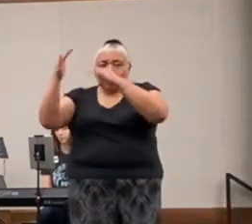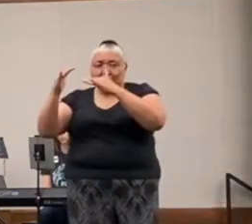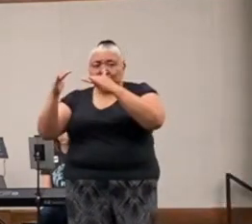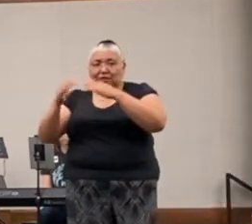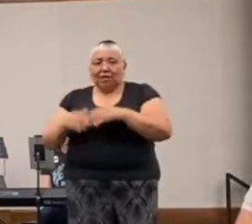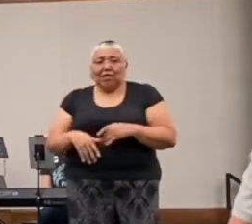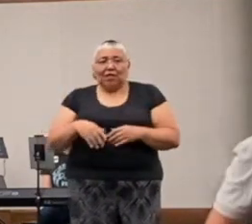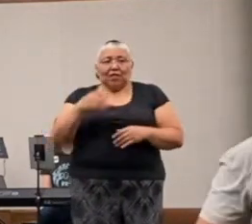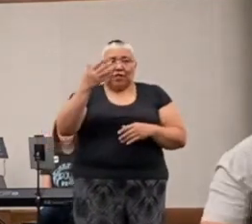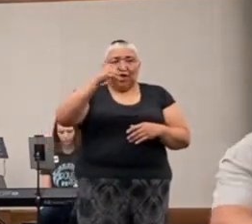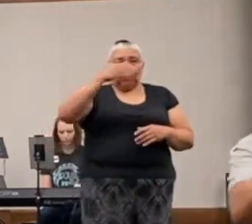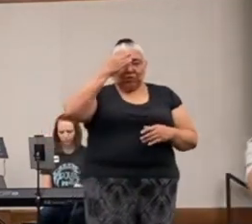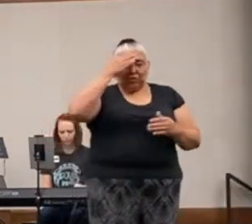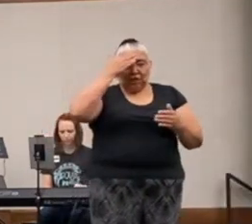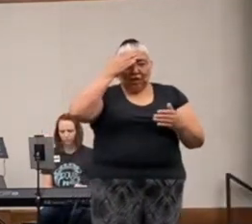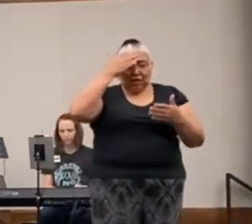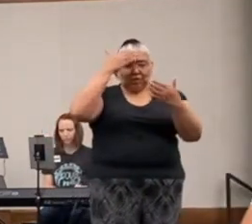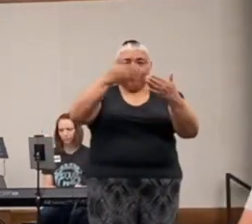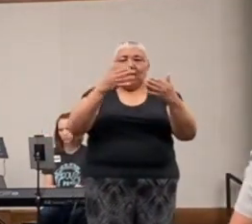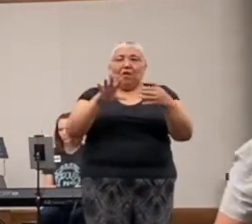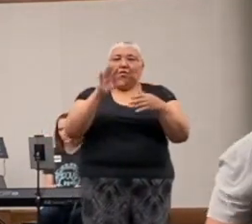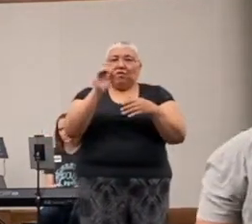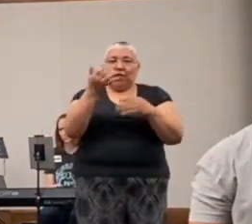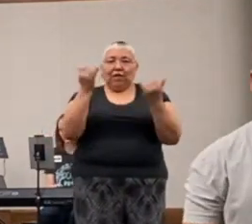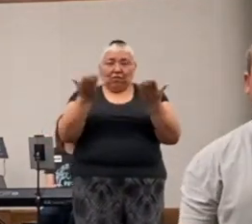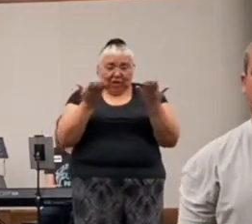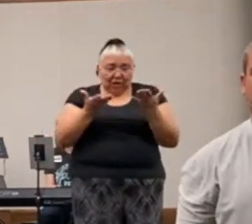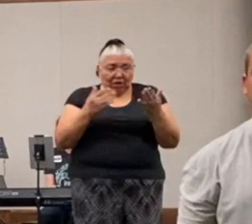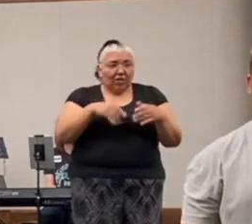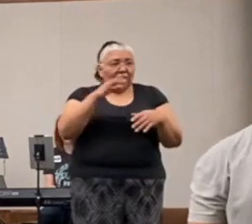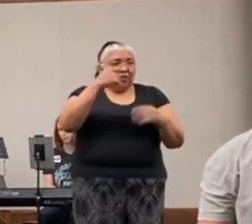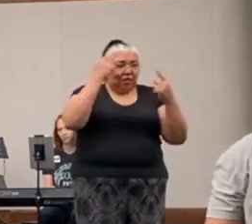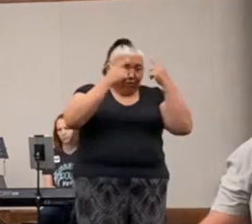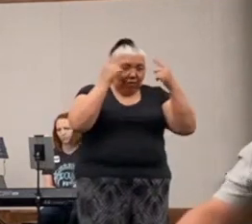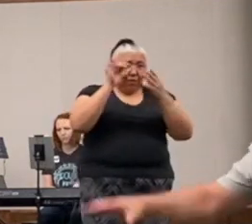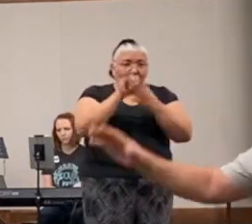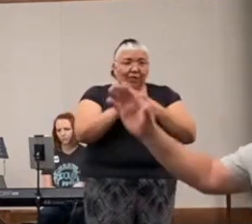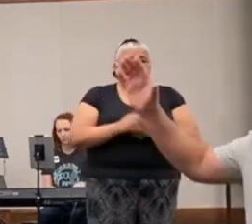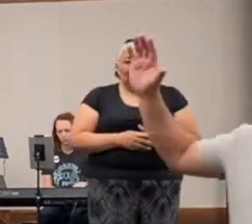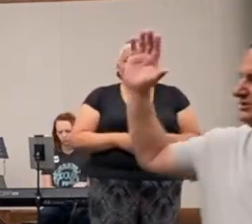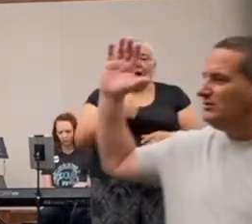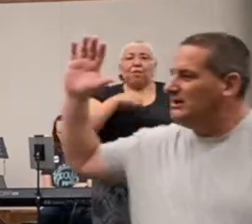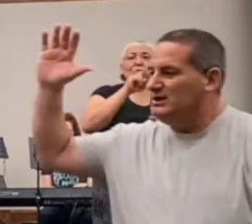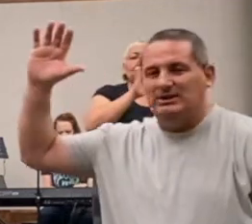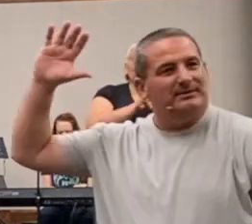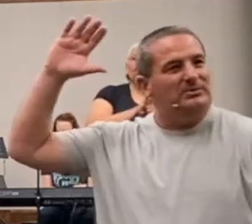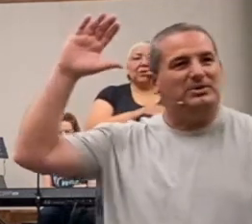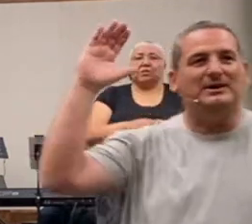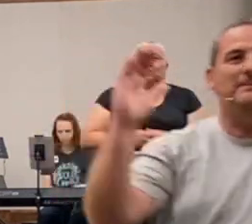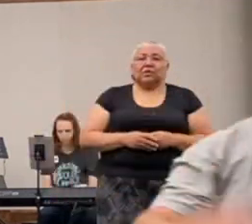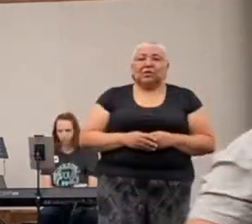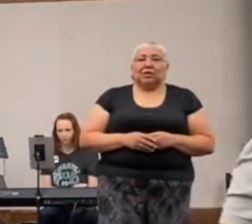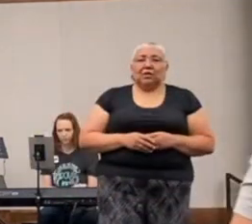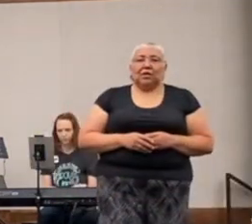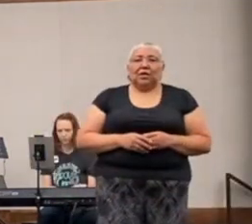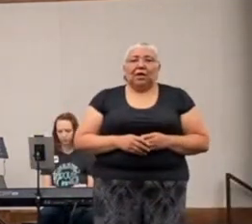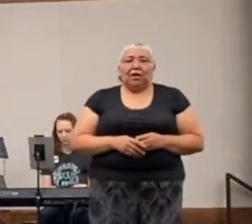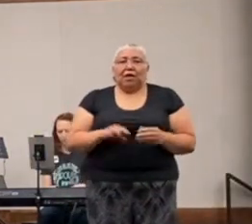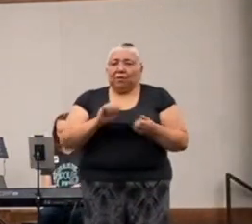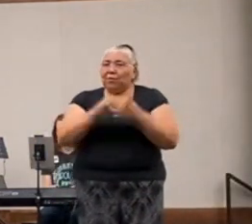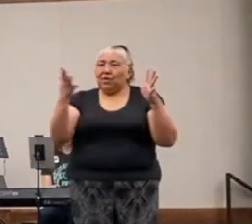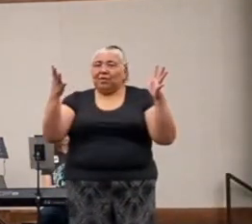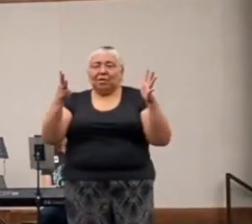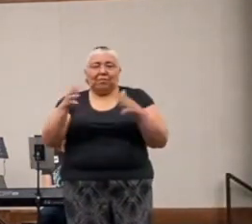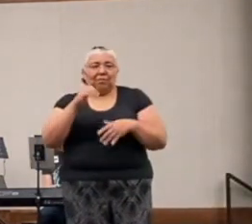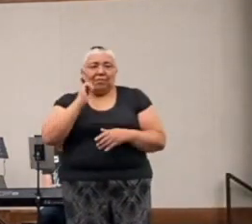the forefront of your mind. They are on the front burner of your mind. I promise you, we're going to mess up every